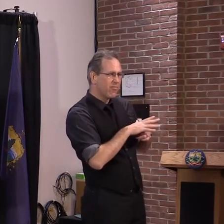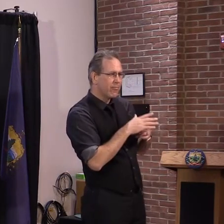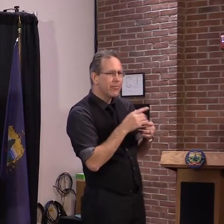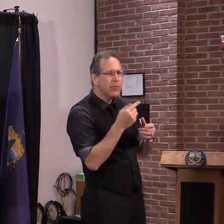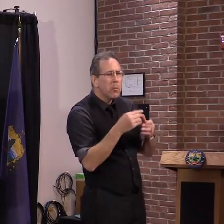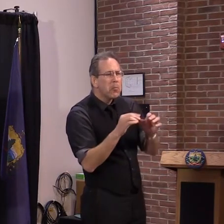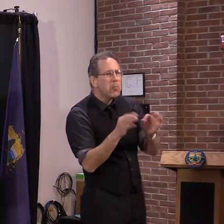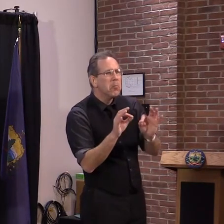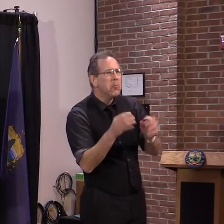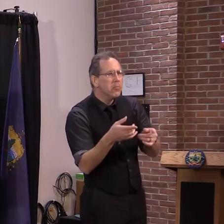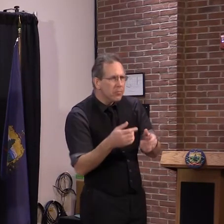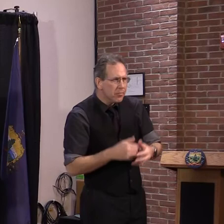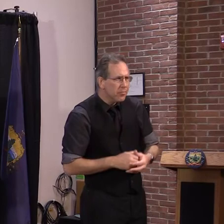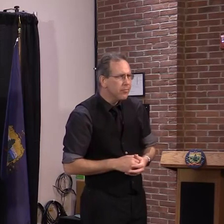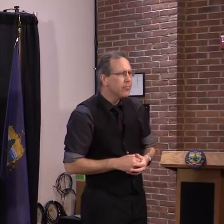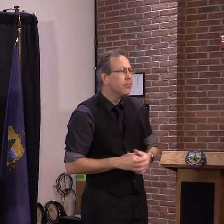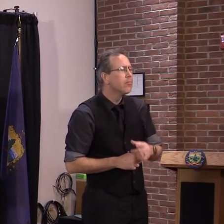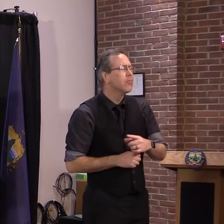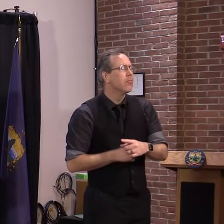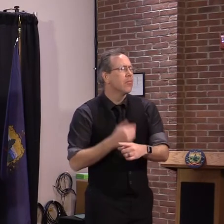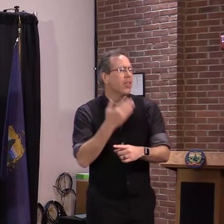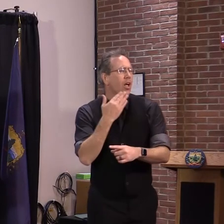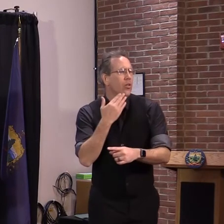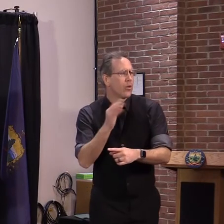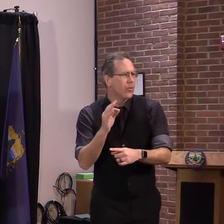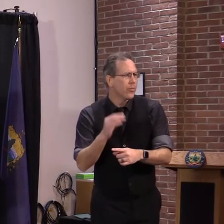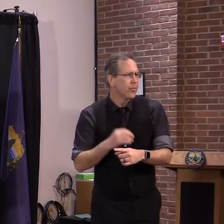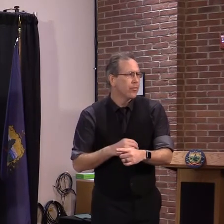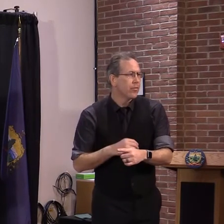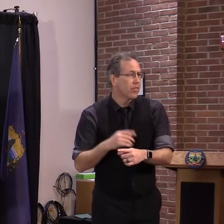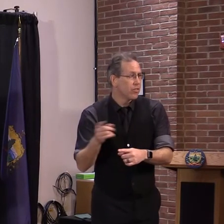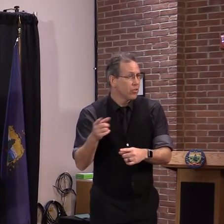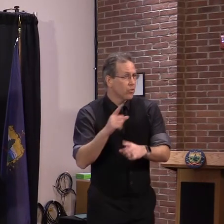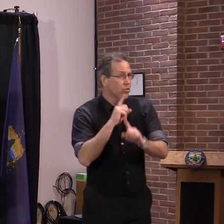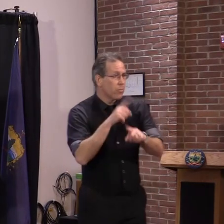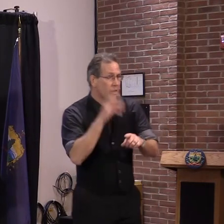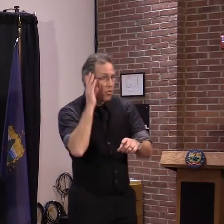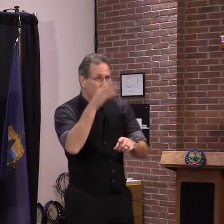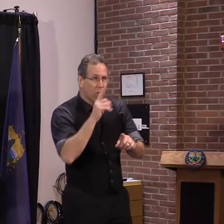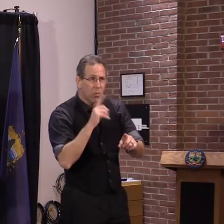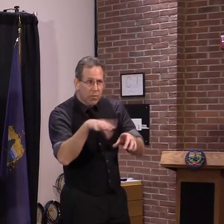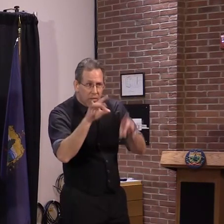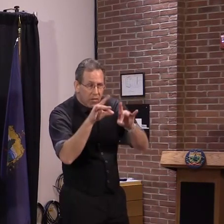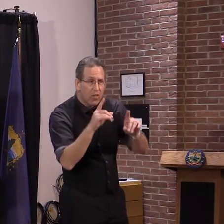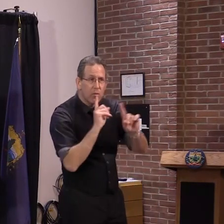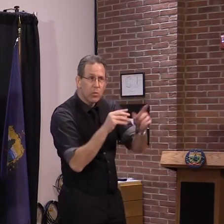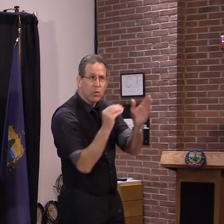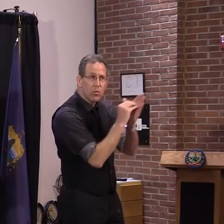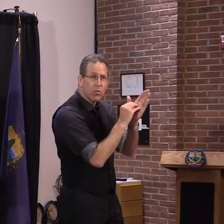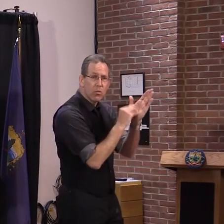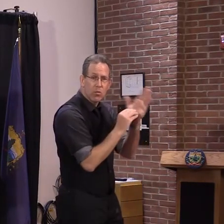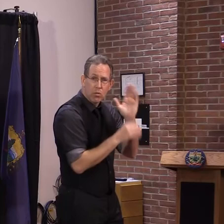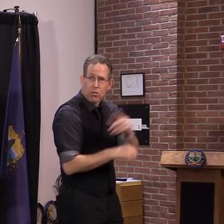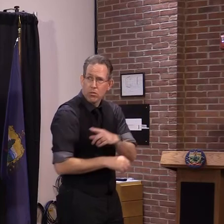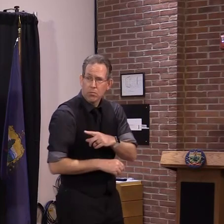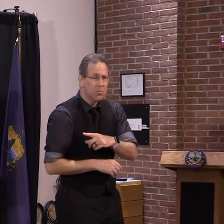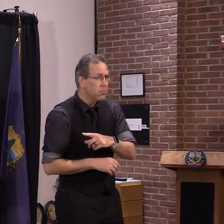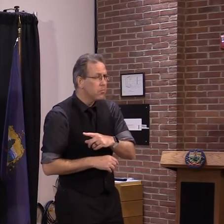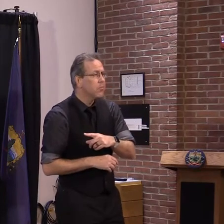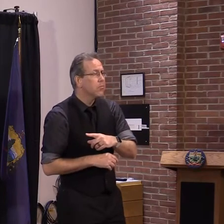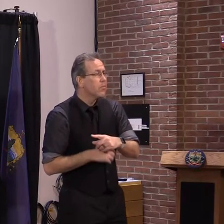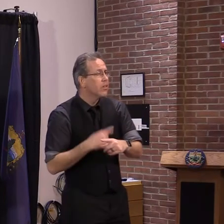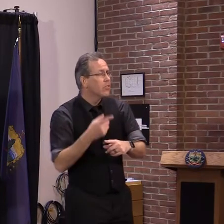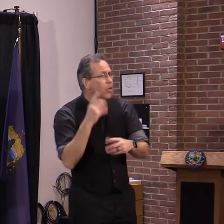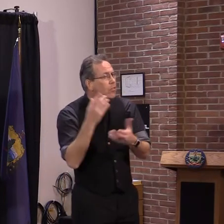That's good to hear. Do you anticipate being able to report on that? And I don't know, probably months out, probably to gather that kind of information